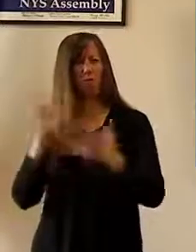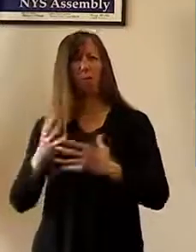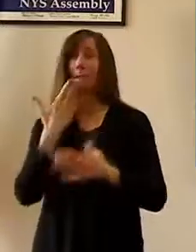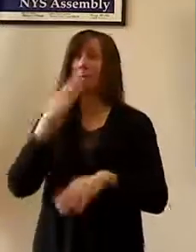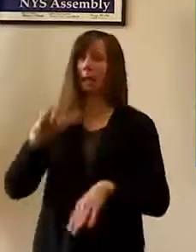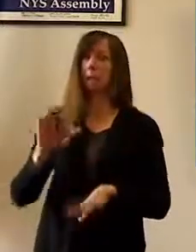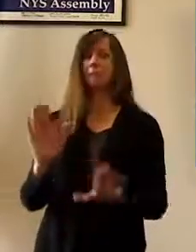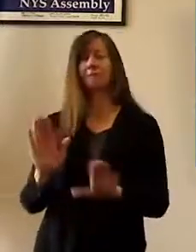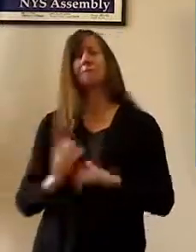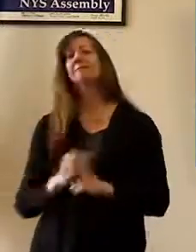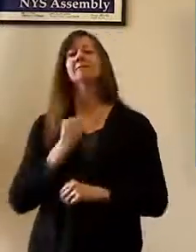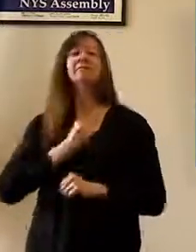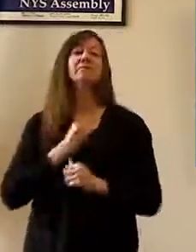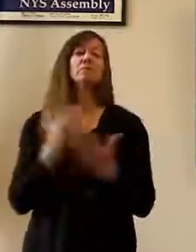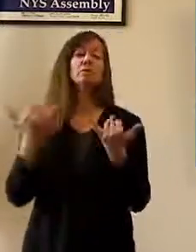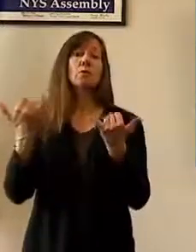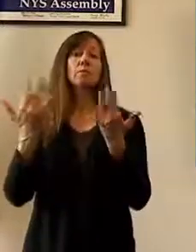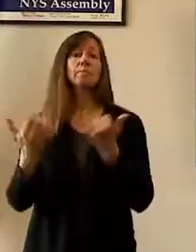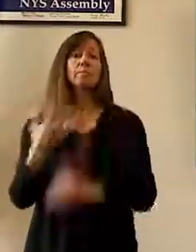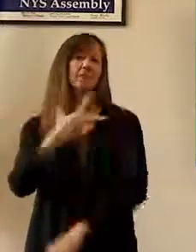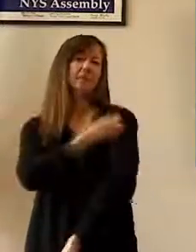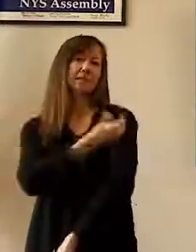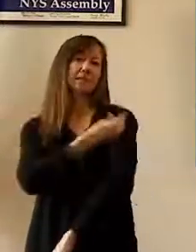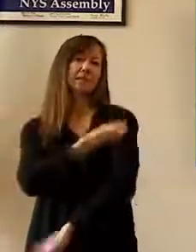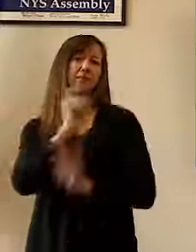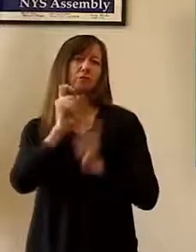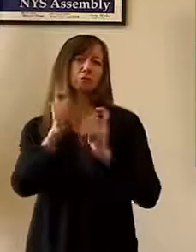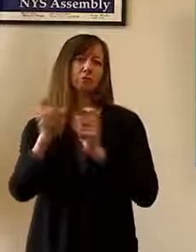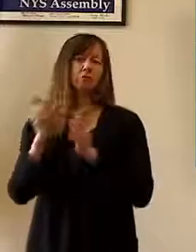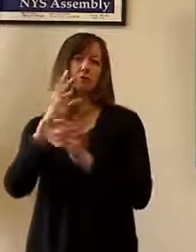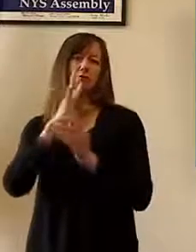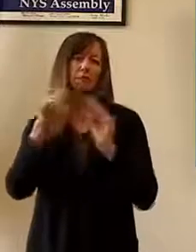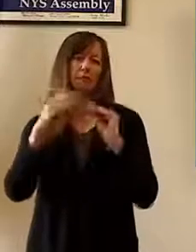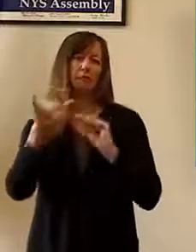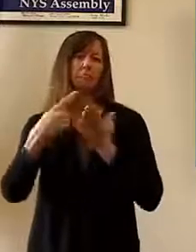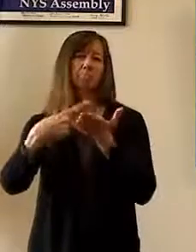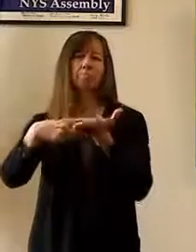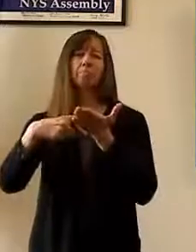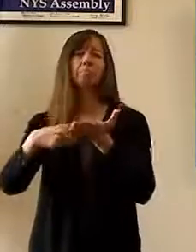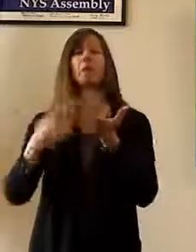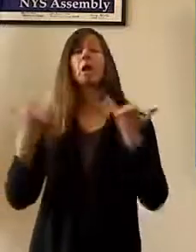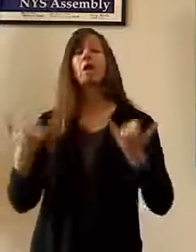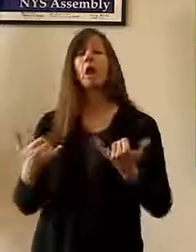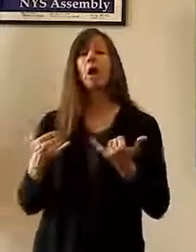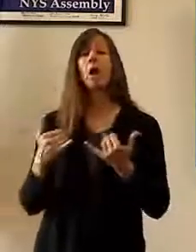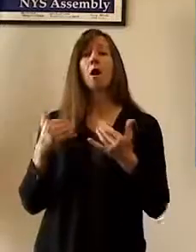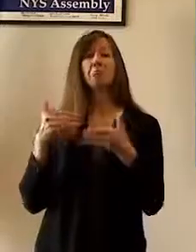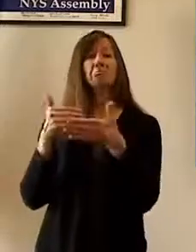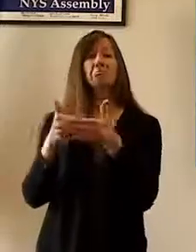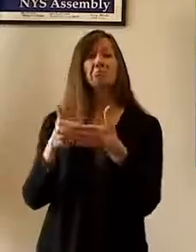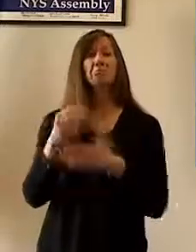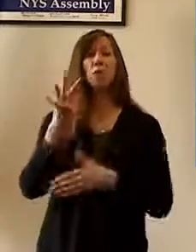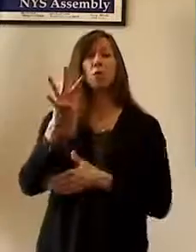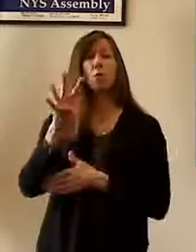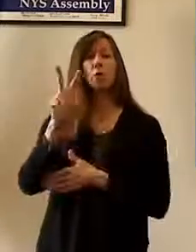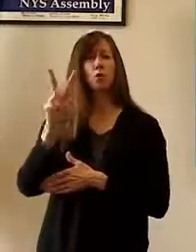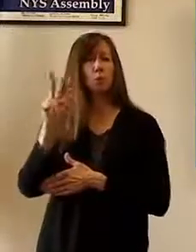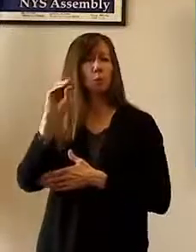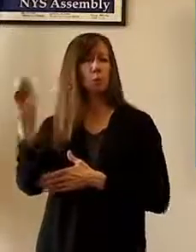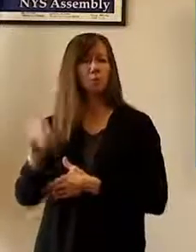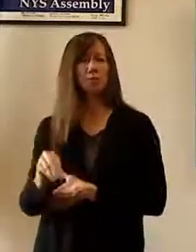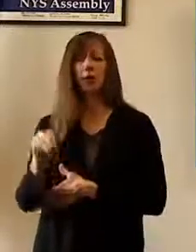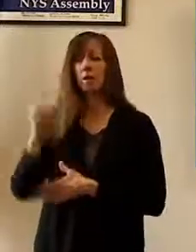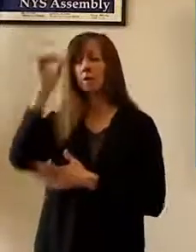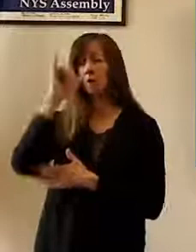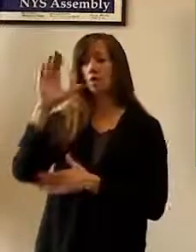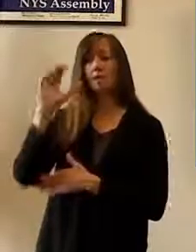Let's talk a little bit about vaccine distribution. We are now at nearly 42%. So 42% of